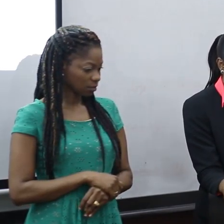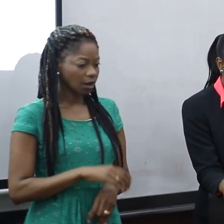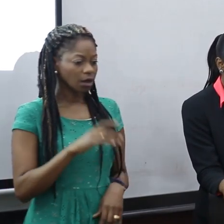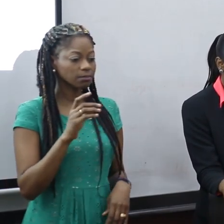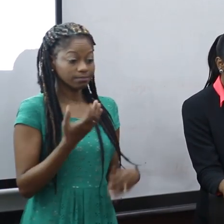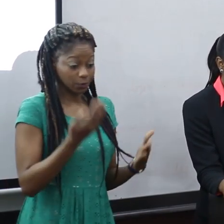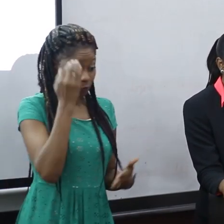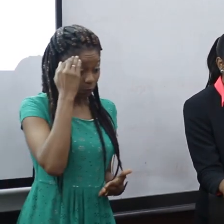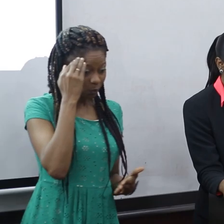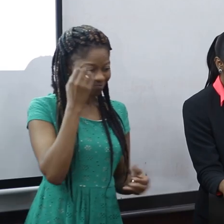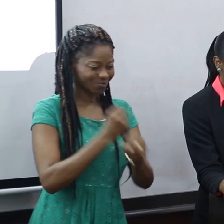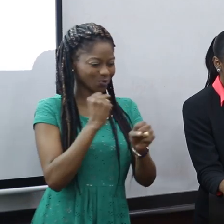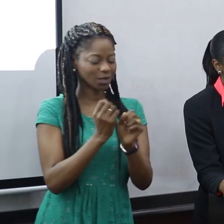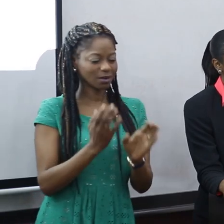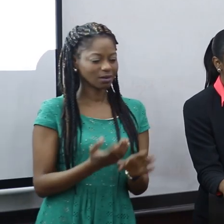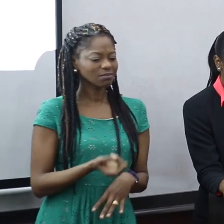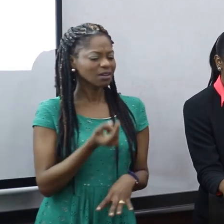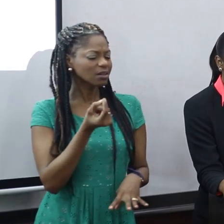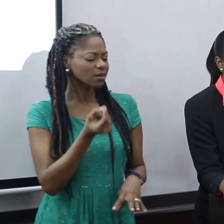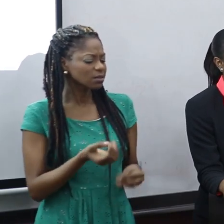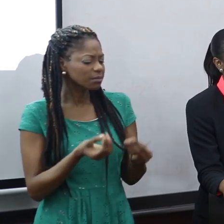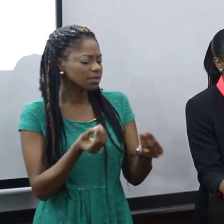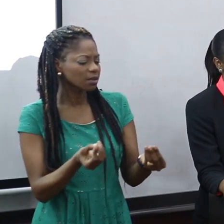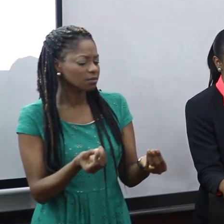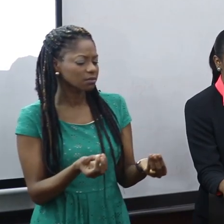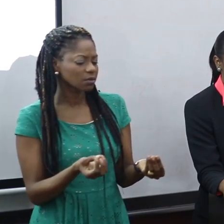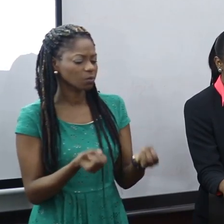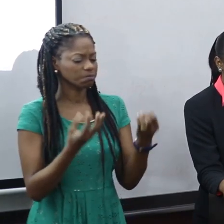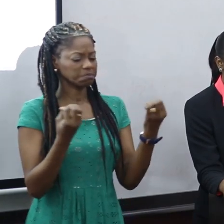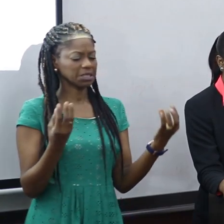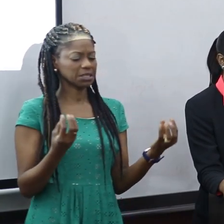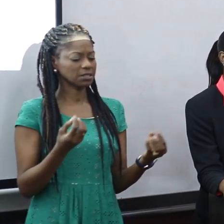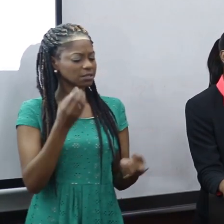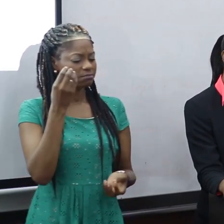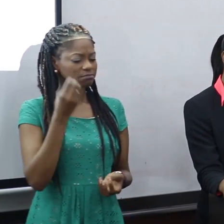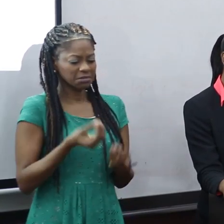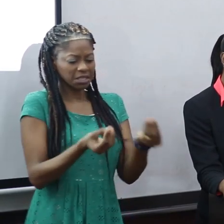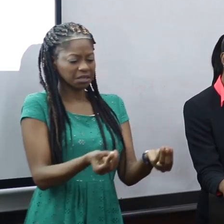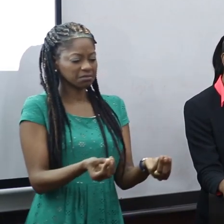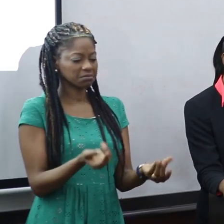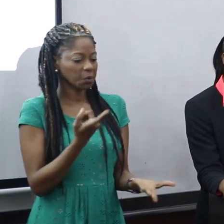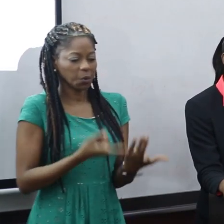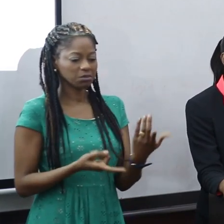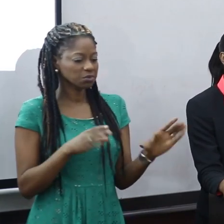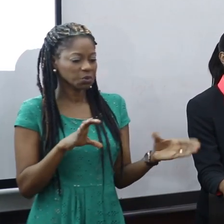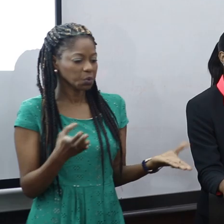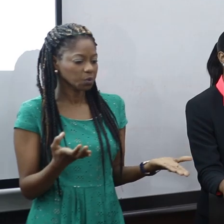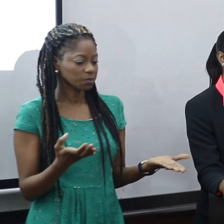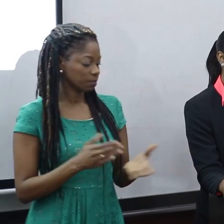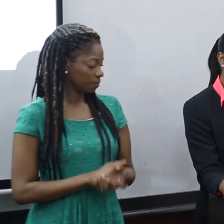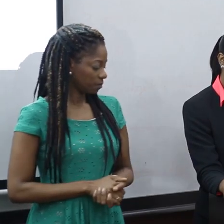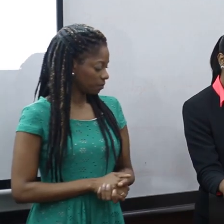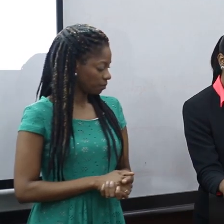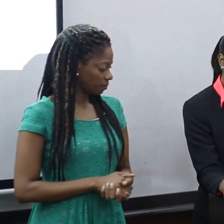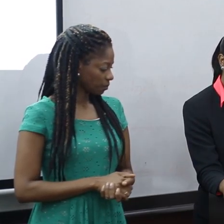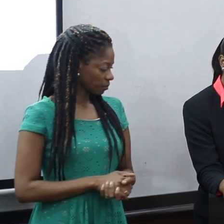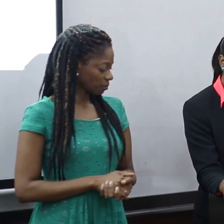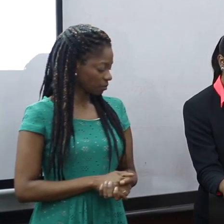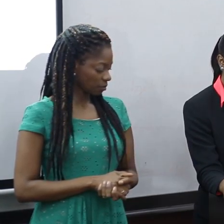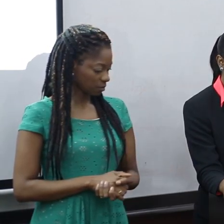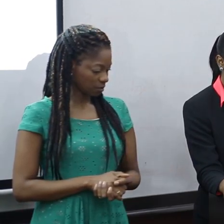workplace? Certainly, economic and other circumstances of the employer are to be taken into account. But since these are